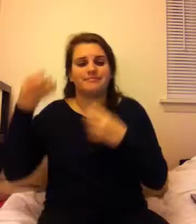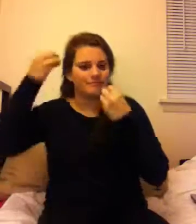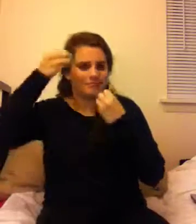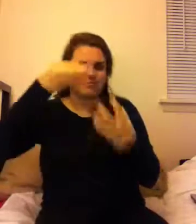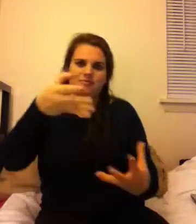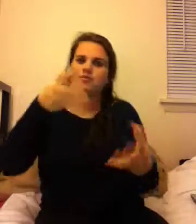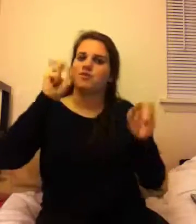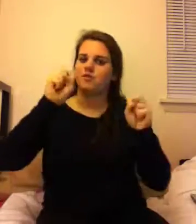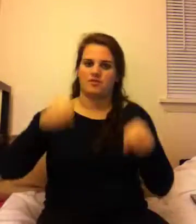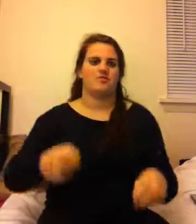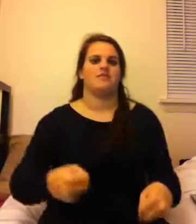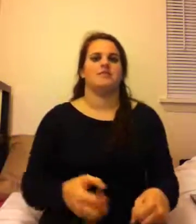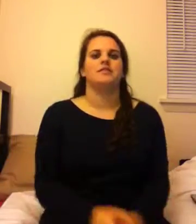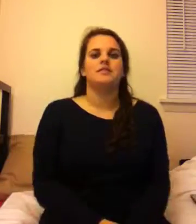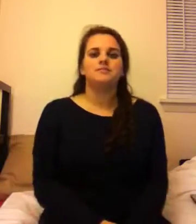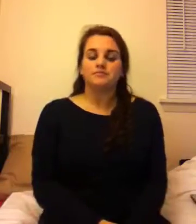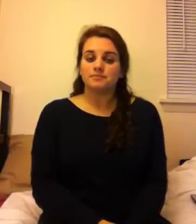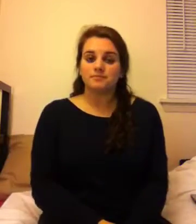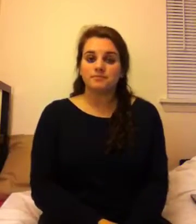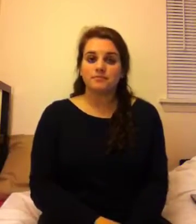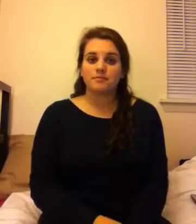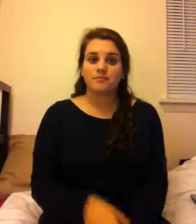Your managers also are familiar with many